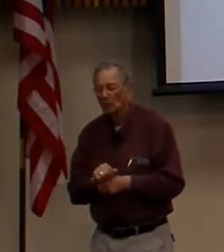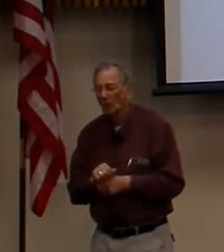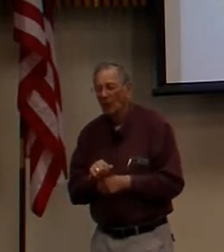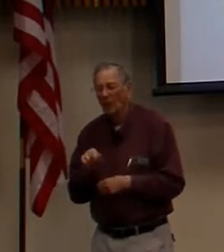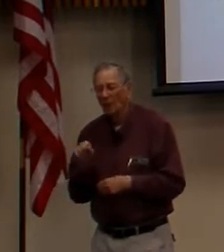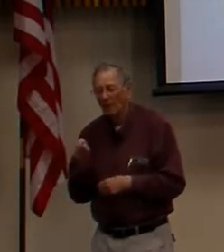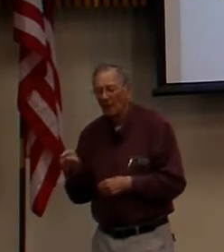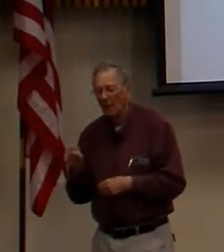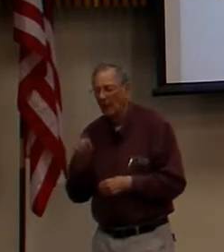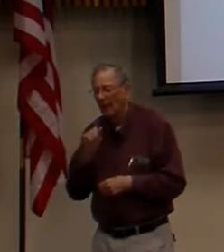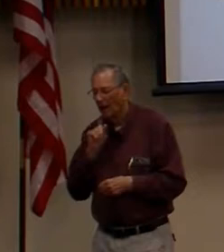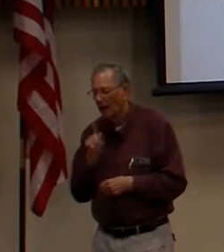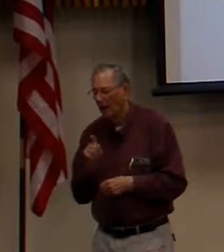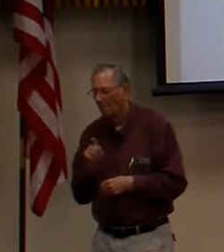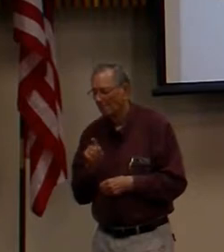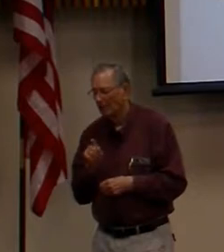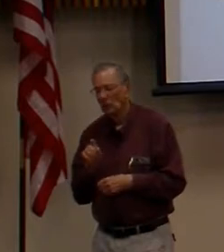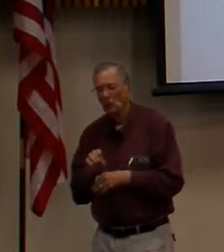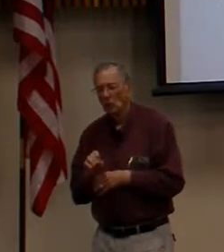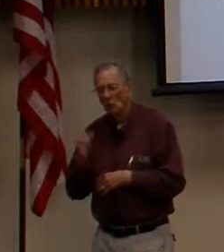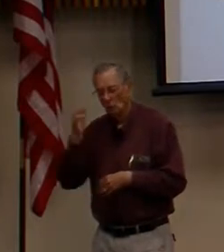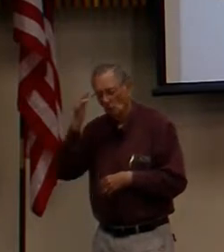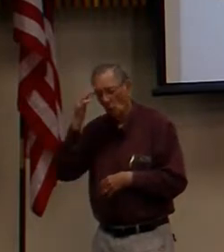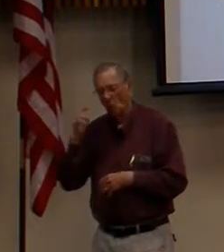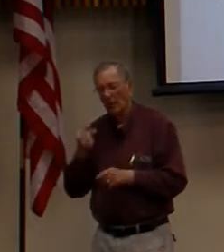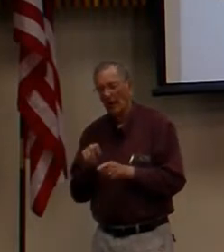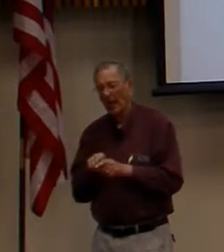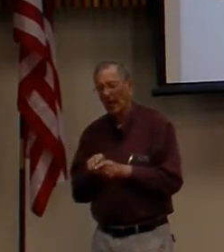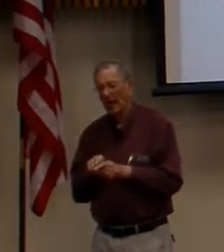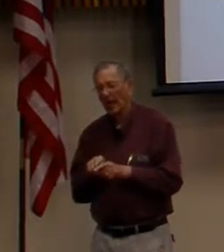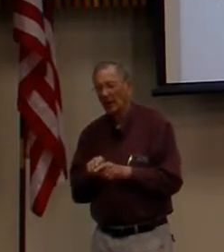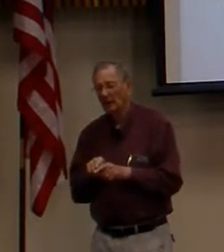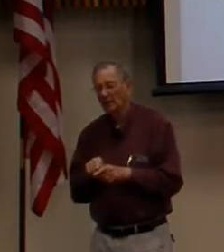a congregation known as